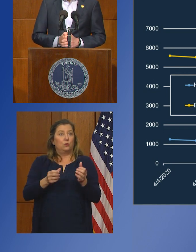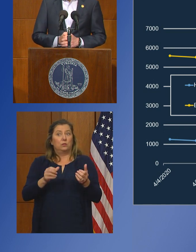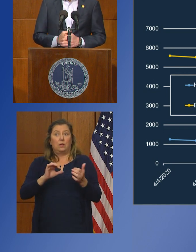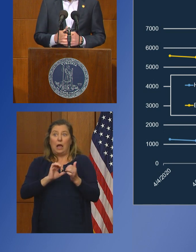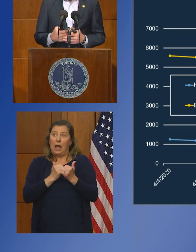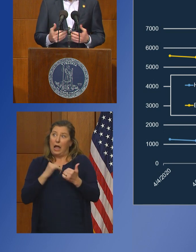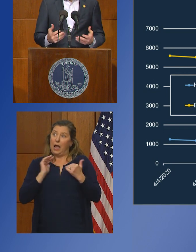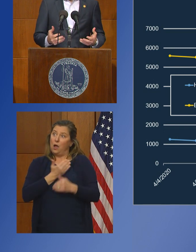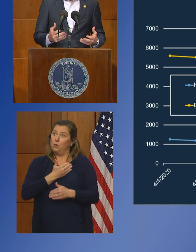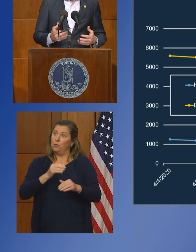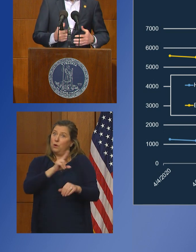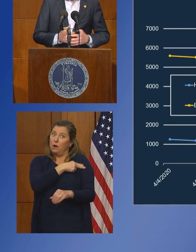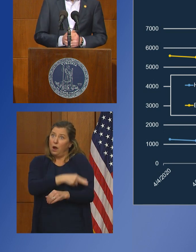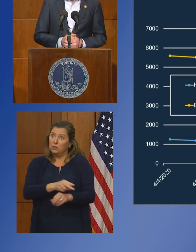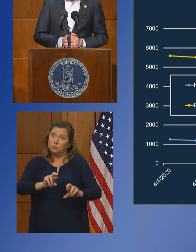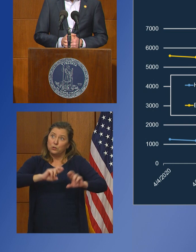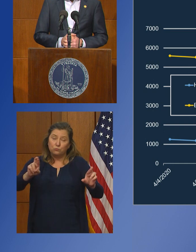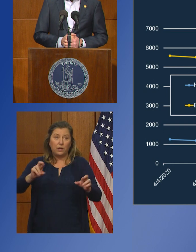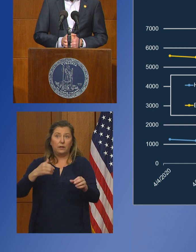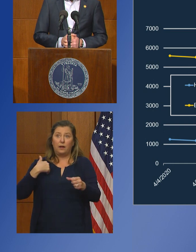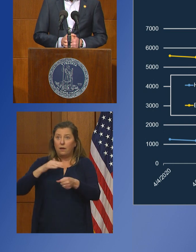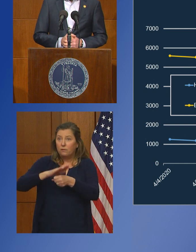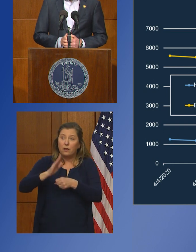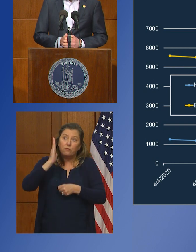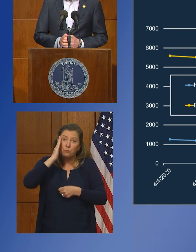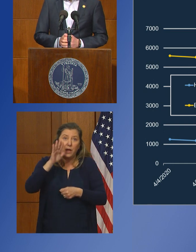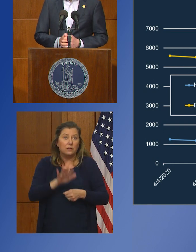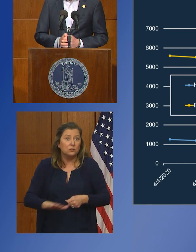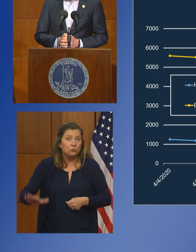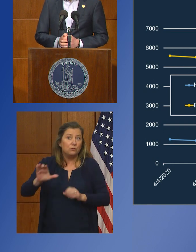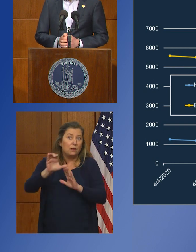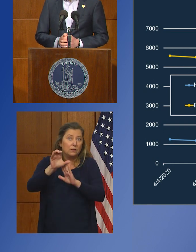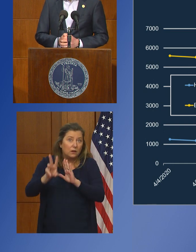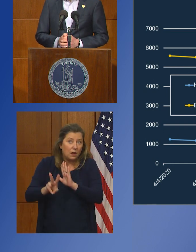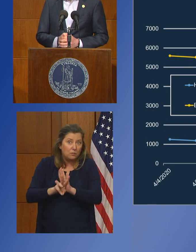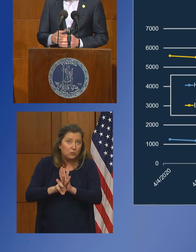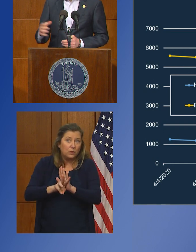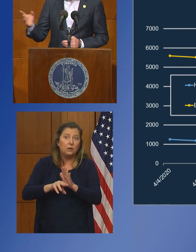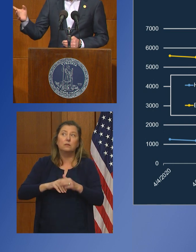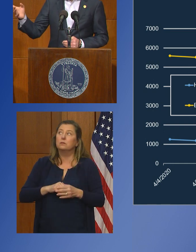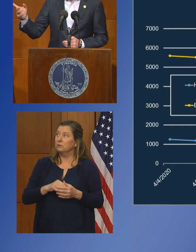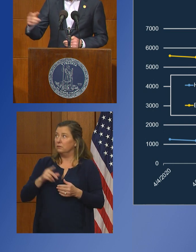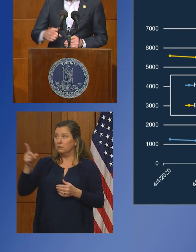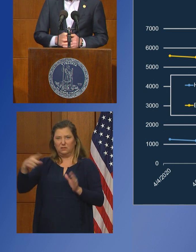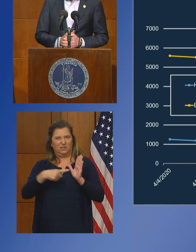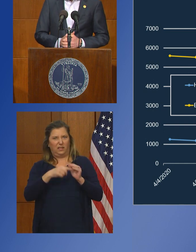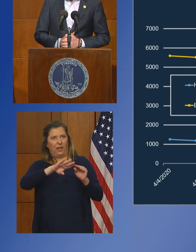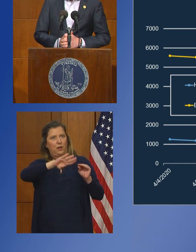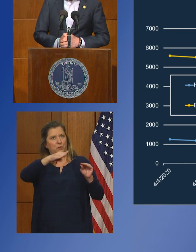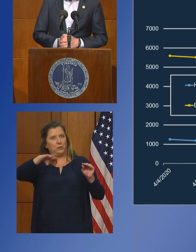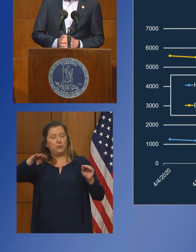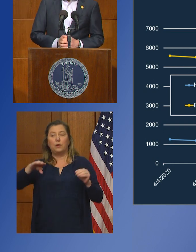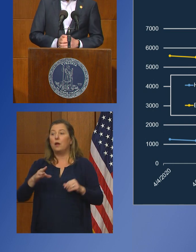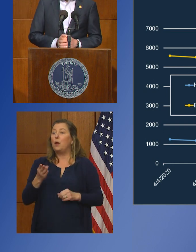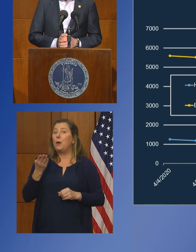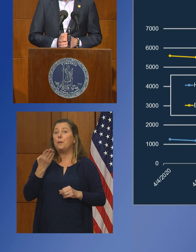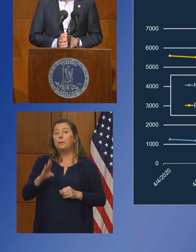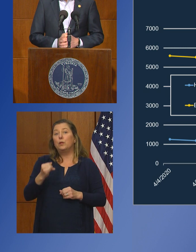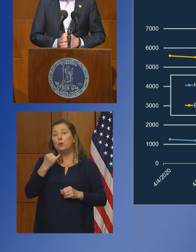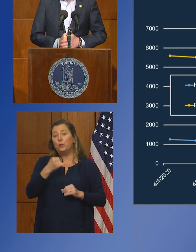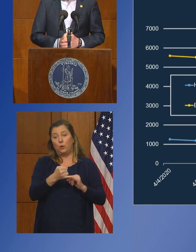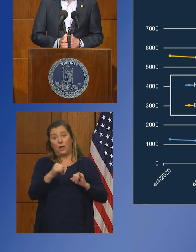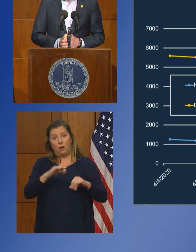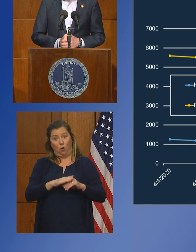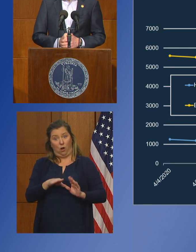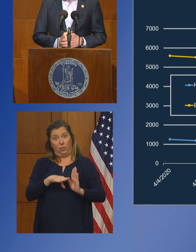capacity, the beds that we have available throughout the Commonwealth of Virginia. The blue line on the bottom